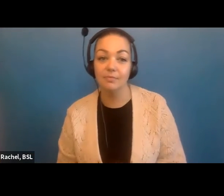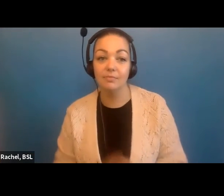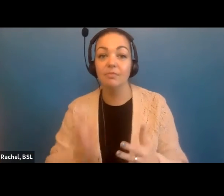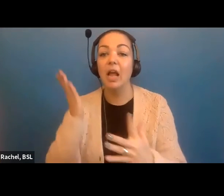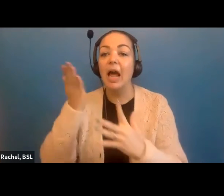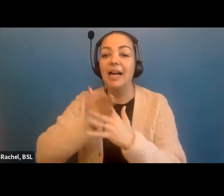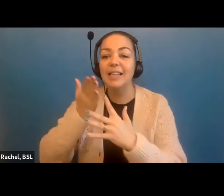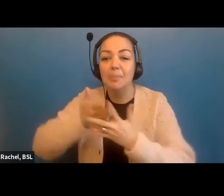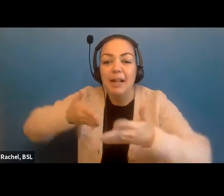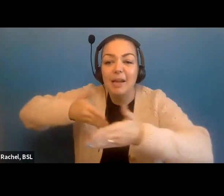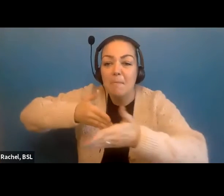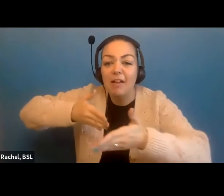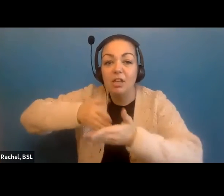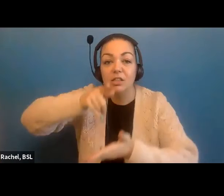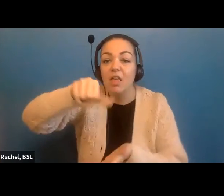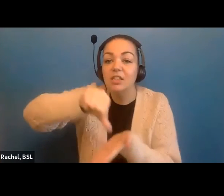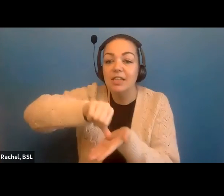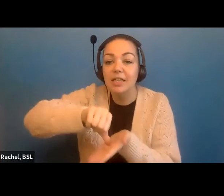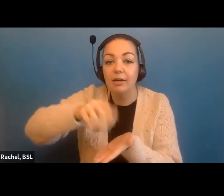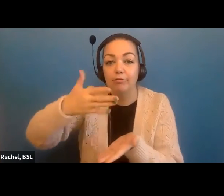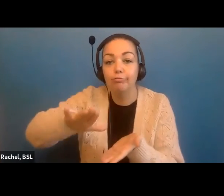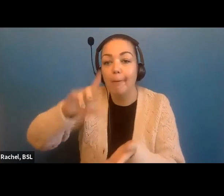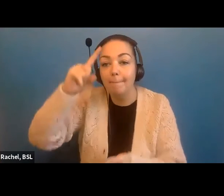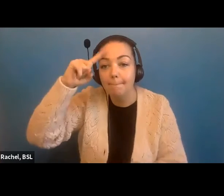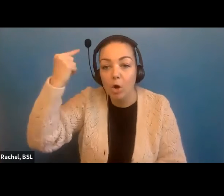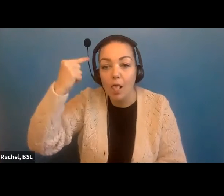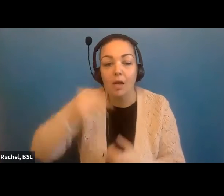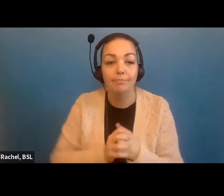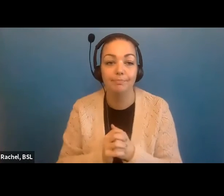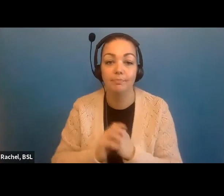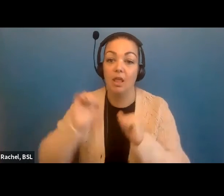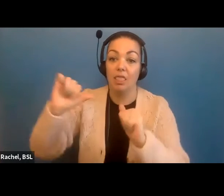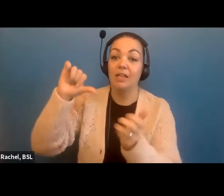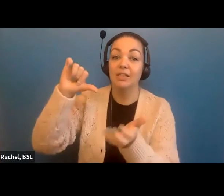Accessibility barriers in Ulaanbaatar. First of all, city was planned